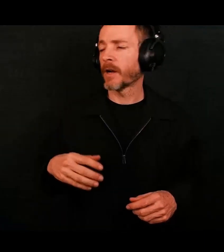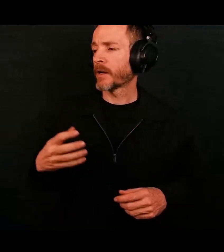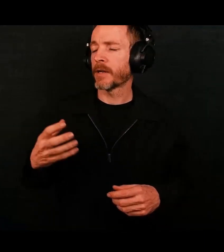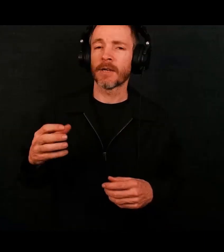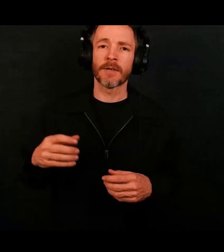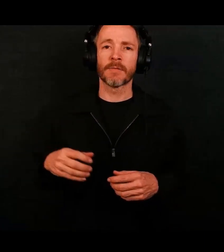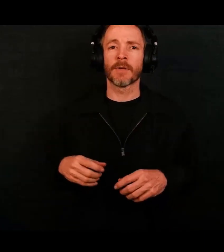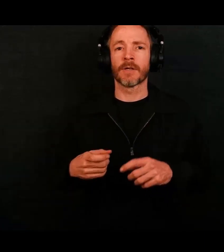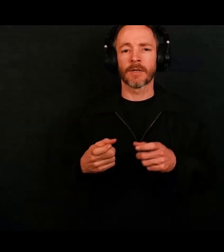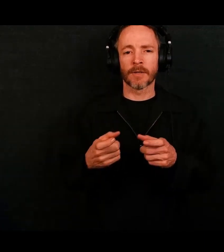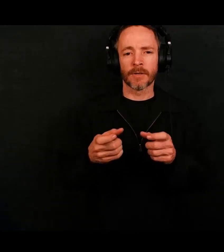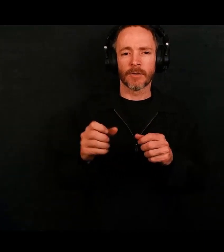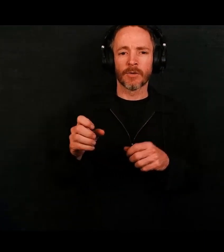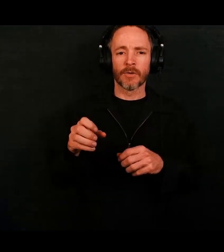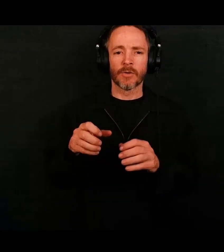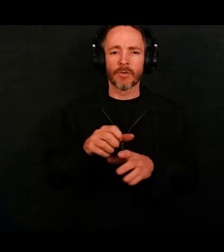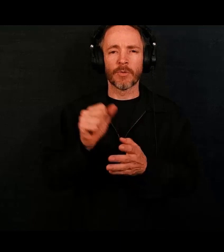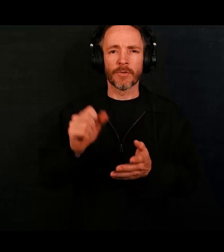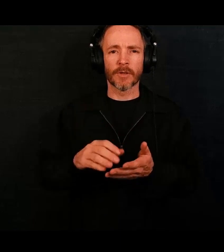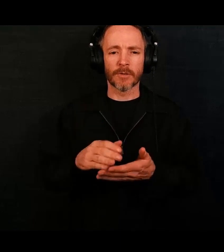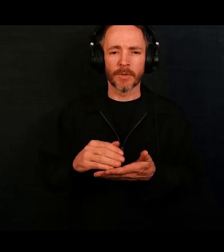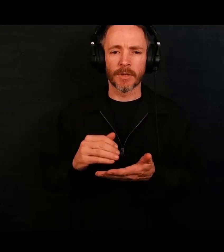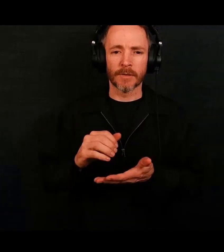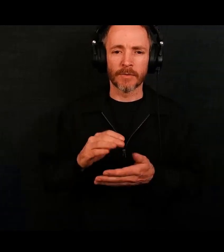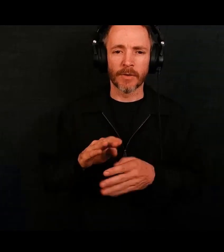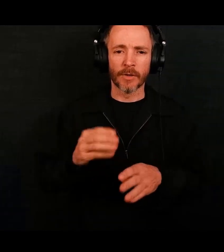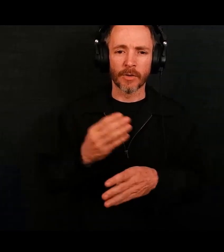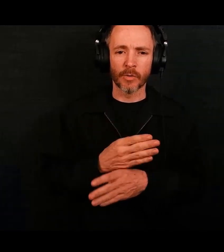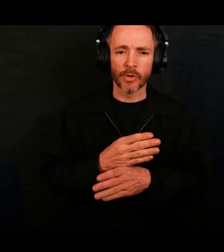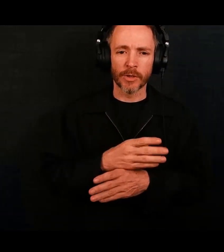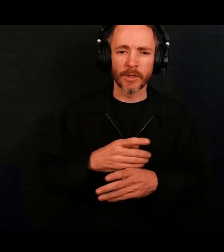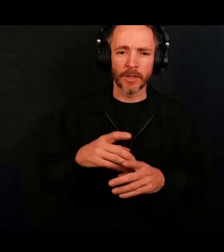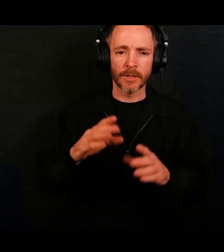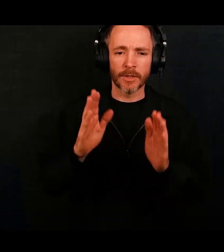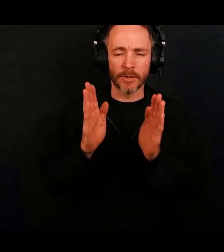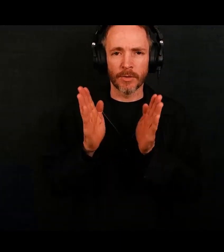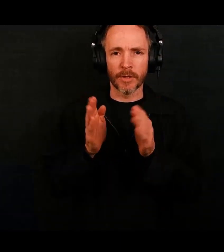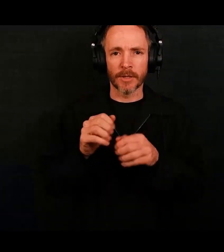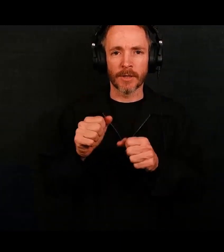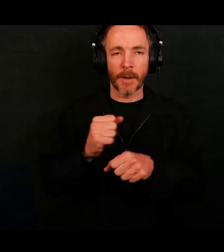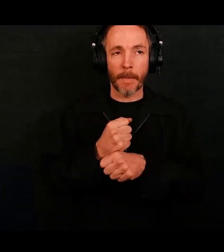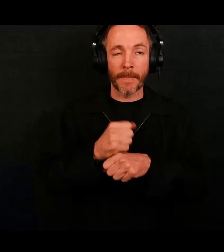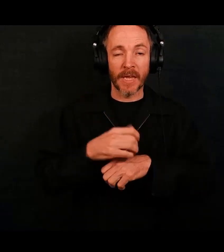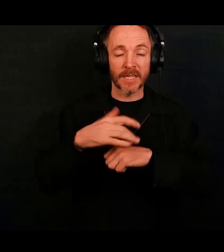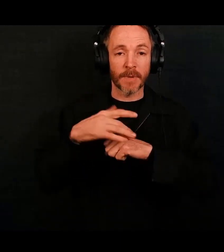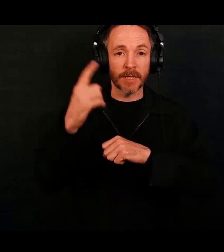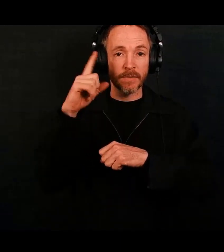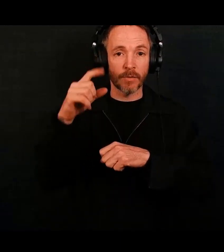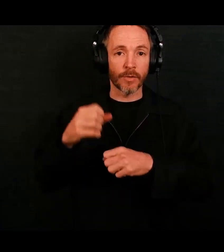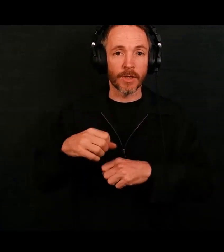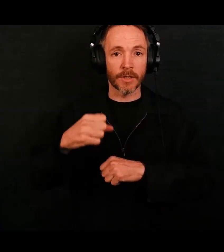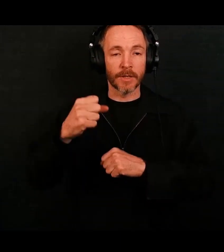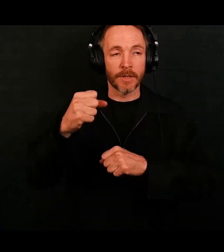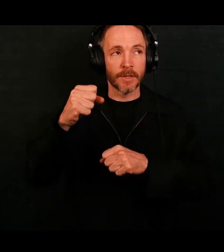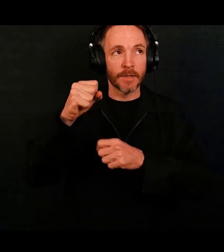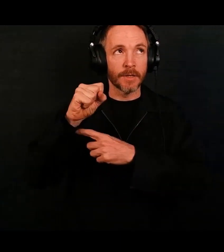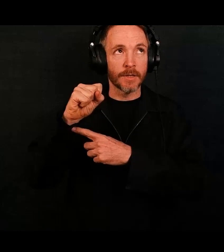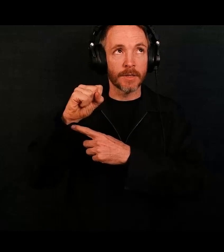Okay, I am removing a little bit of wood to make space for